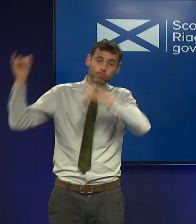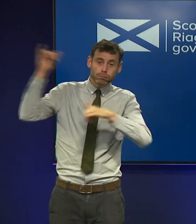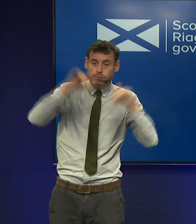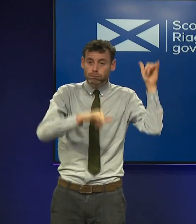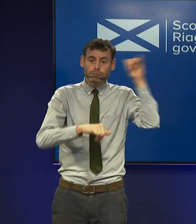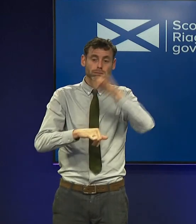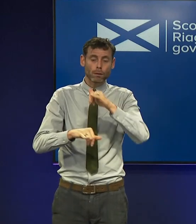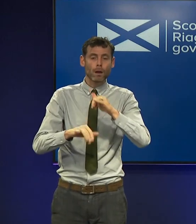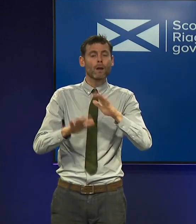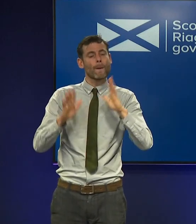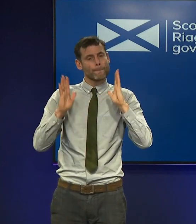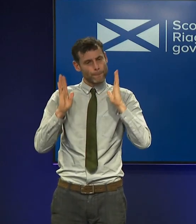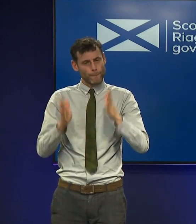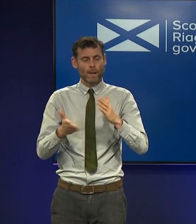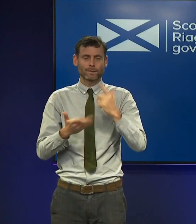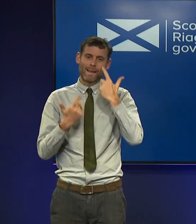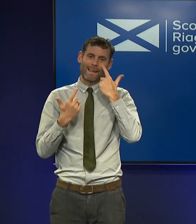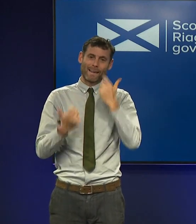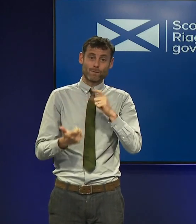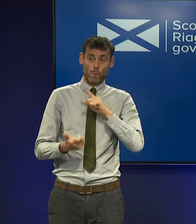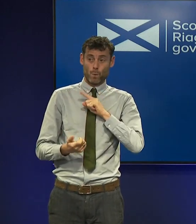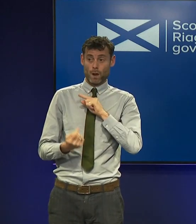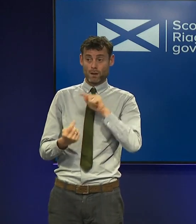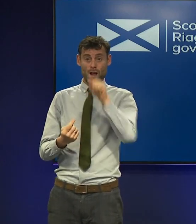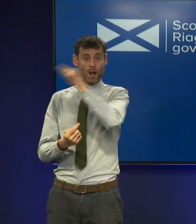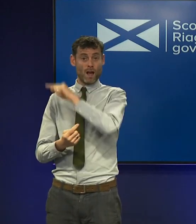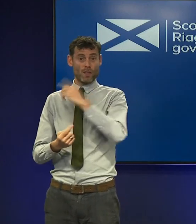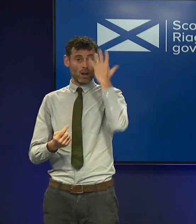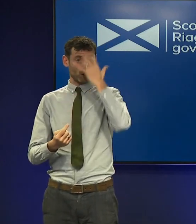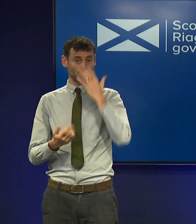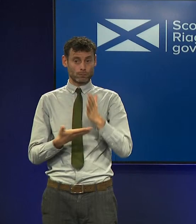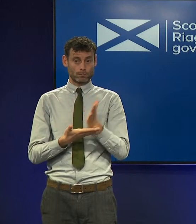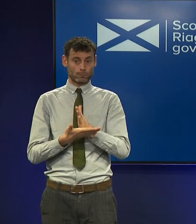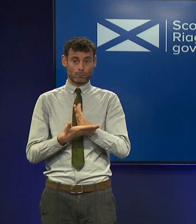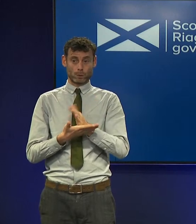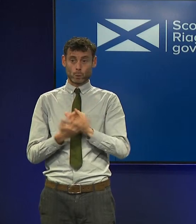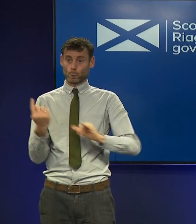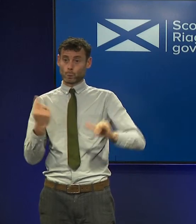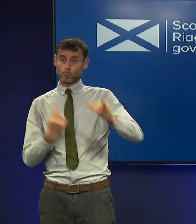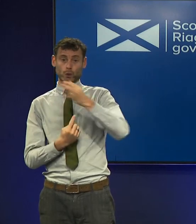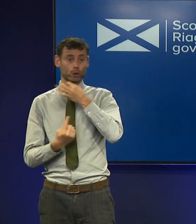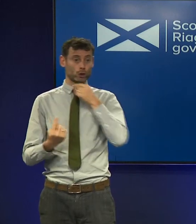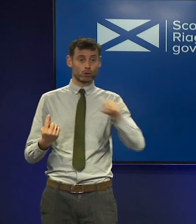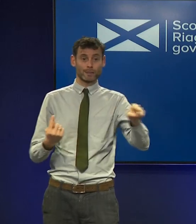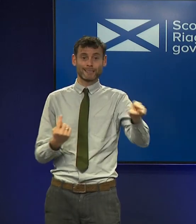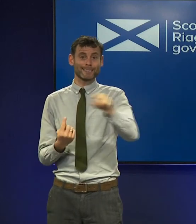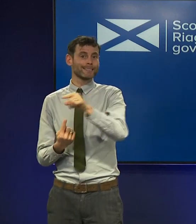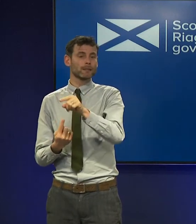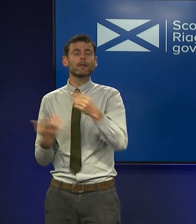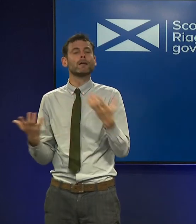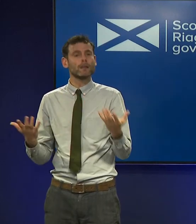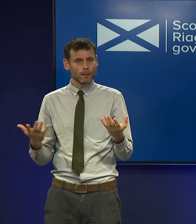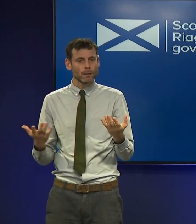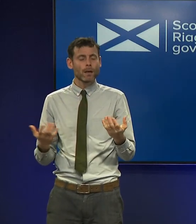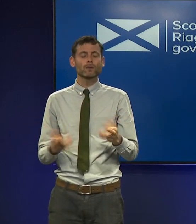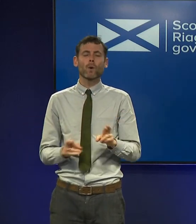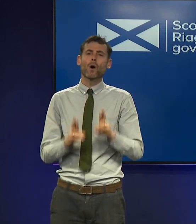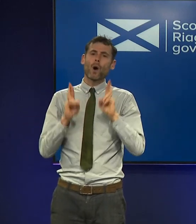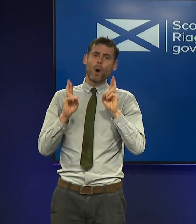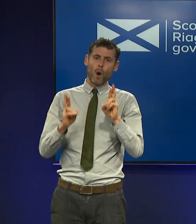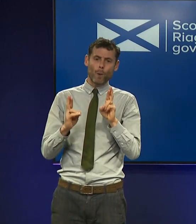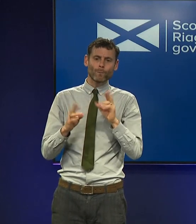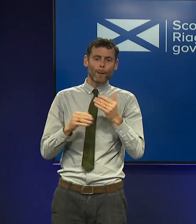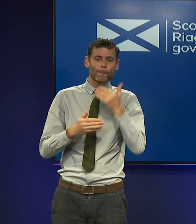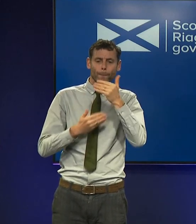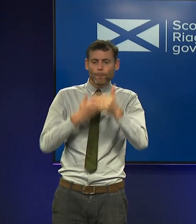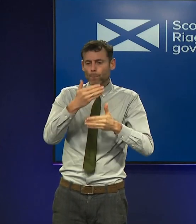arriving at those judgments. Hopefully that won't be required for long as our understanding and knowledge of this develops. But that kind of approach